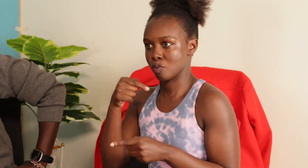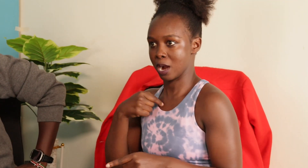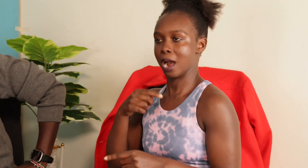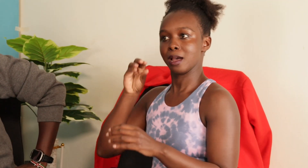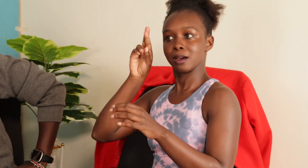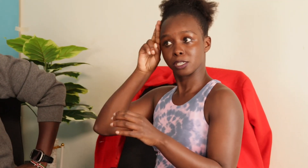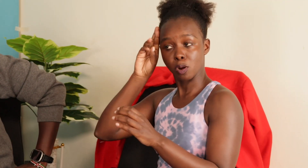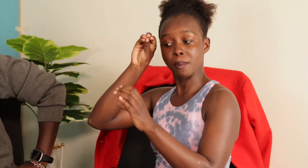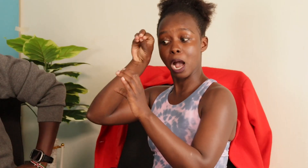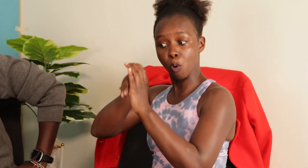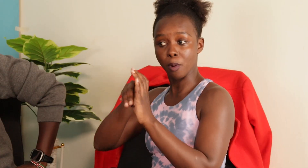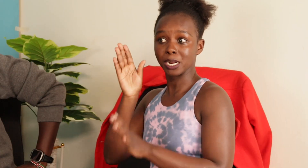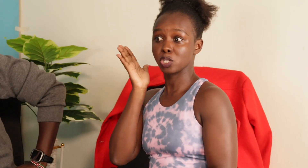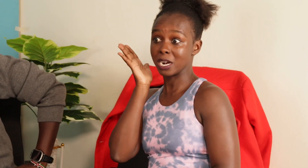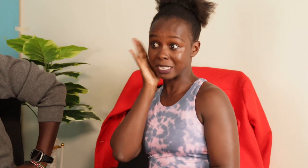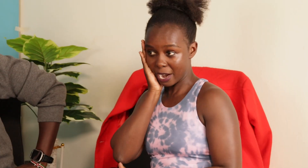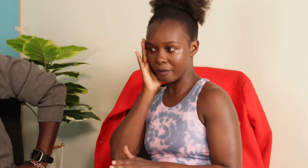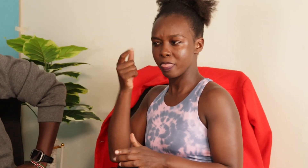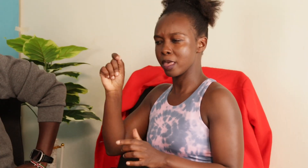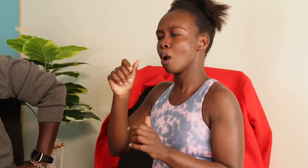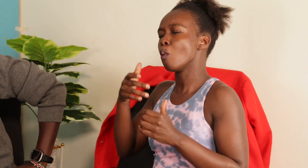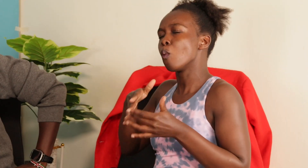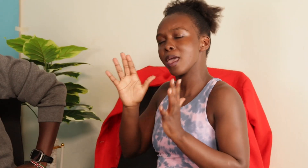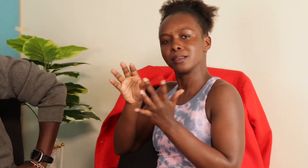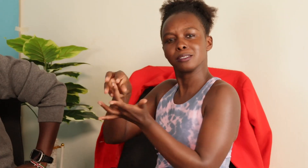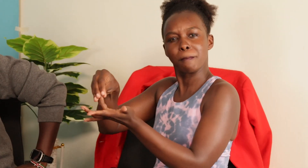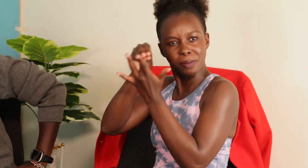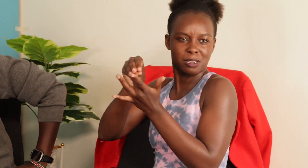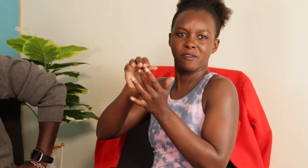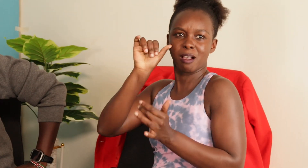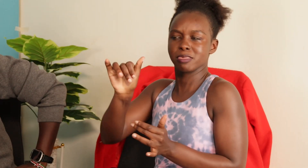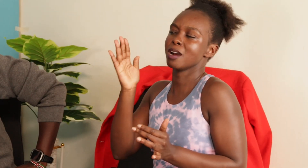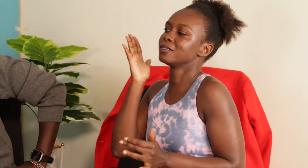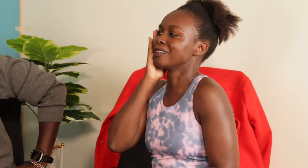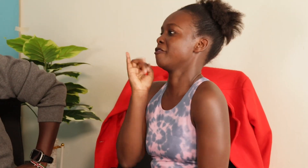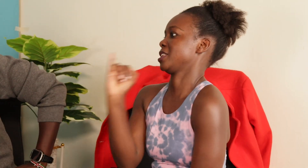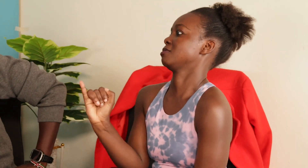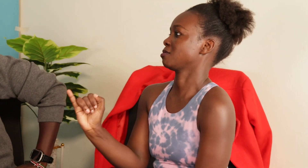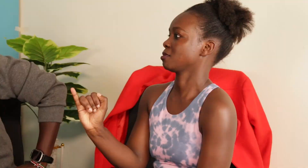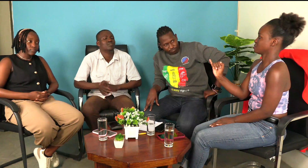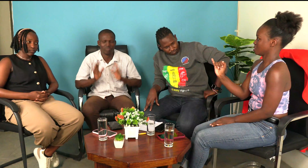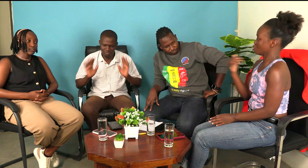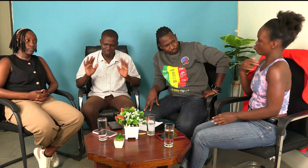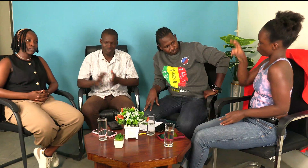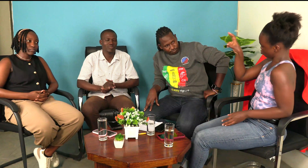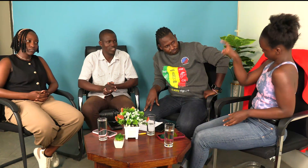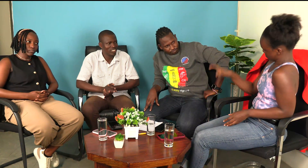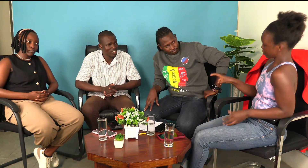accessibility. Yes. Also, to get a reasonable accommodation as a deaf person, be very specific on